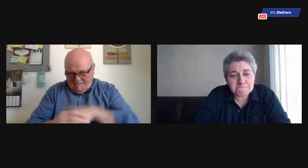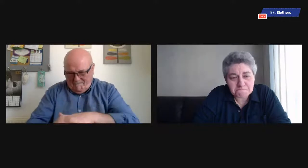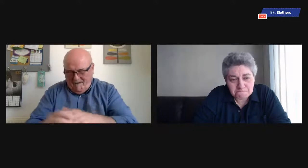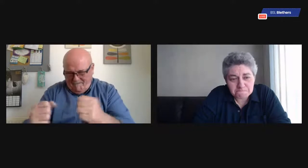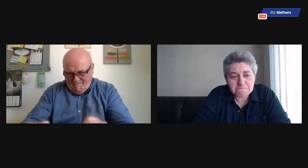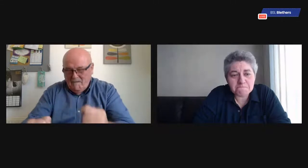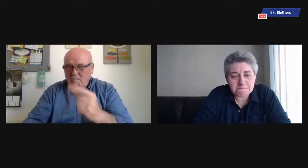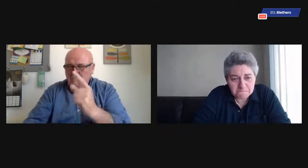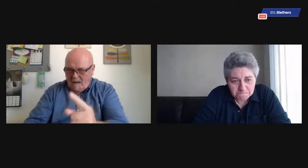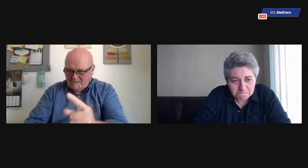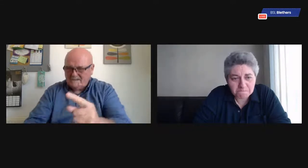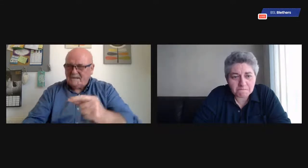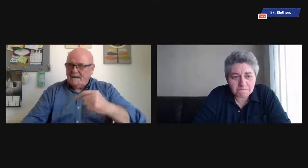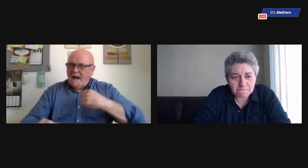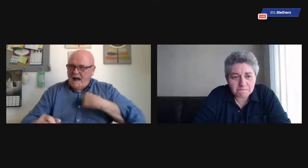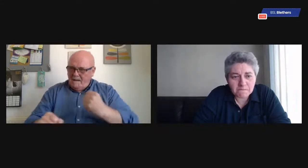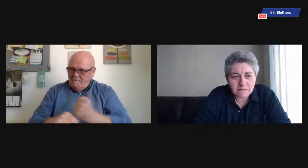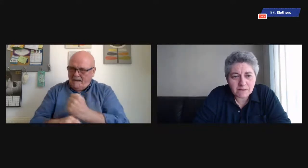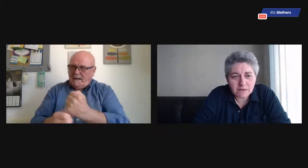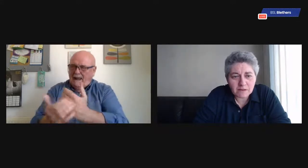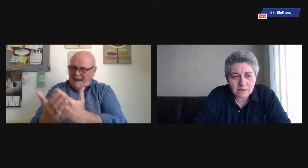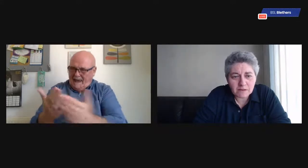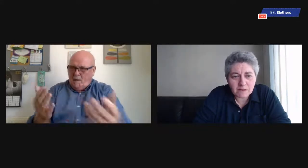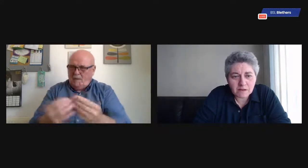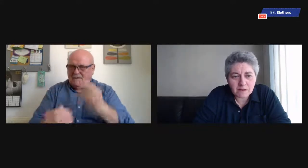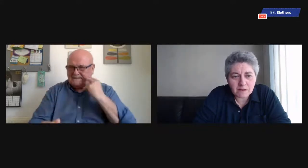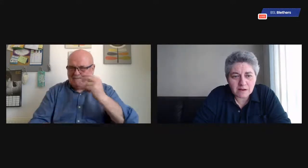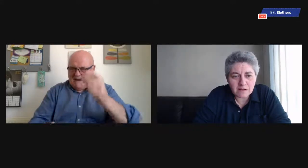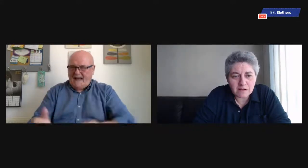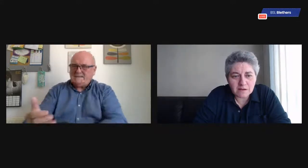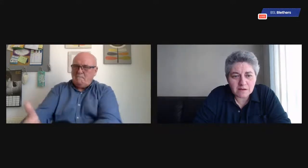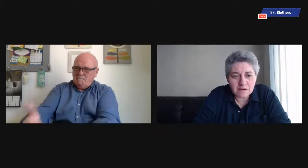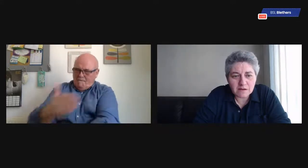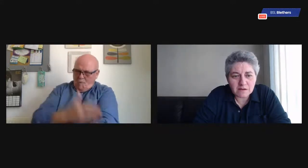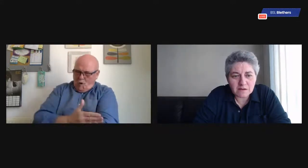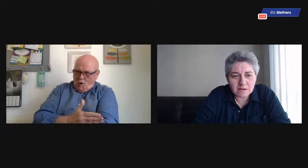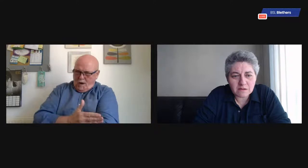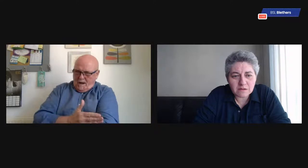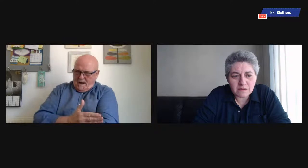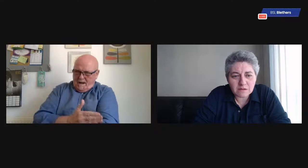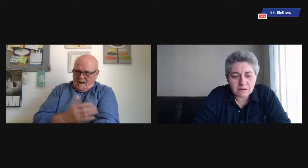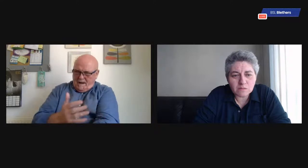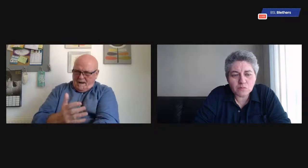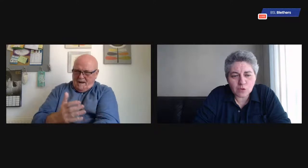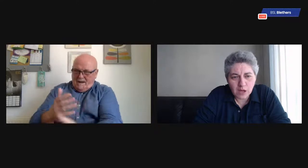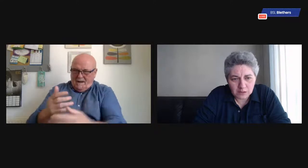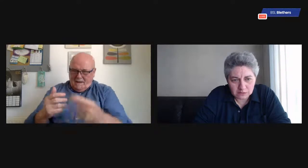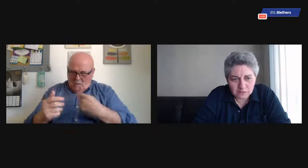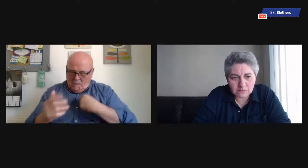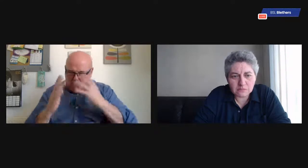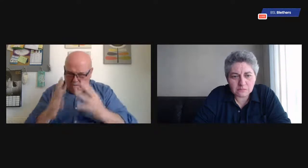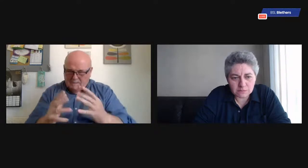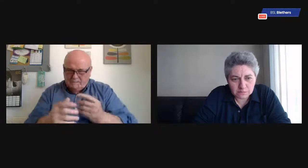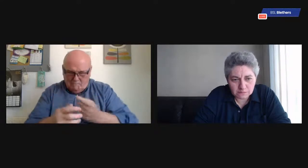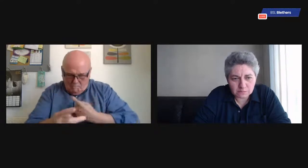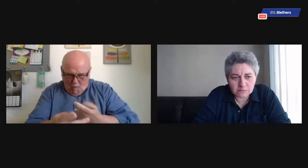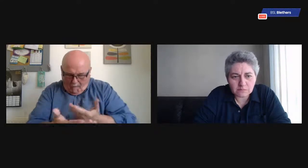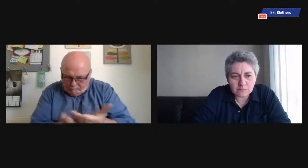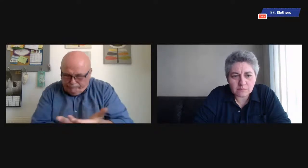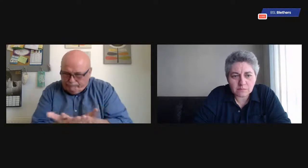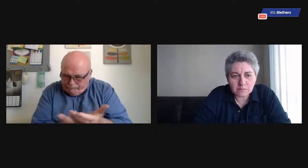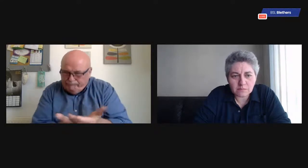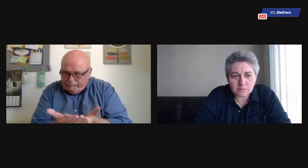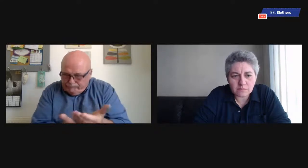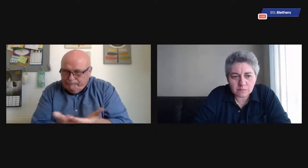Oh, it happens. I just have to make sure and make clear with the